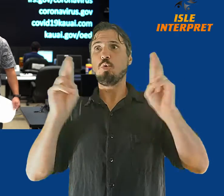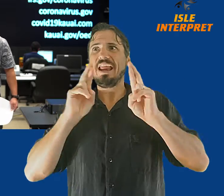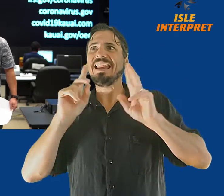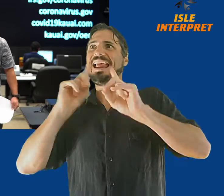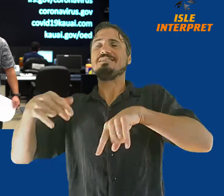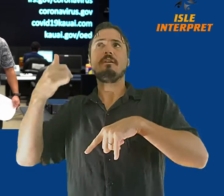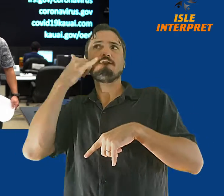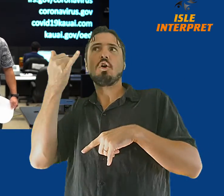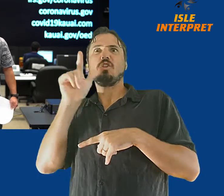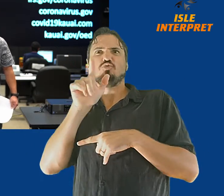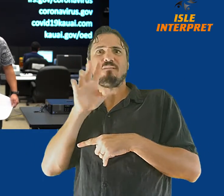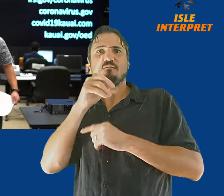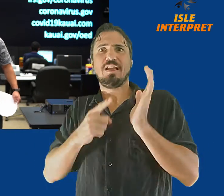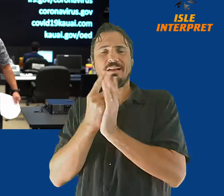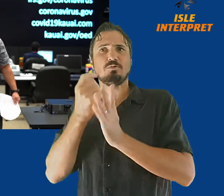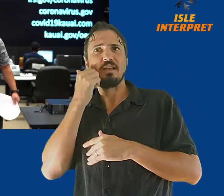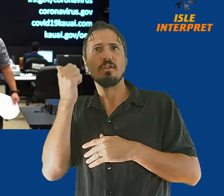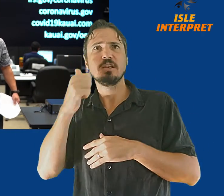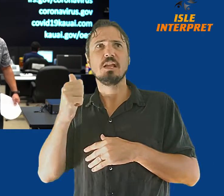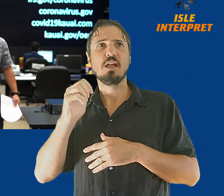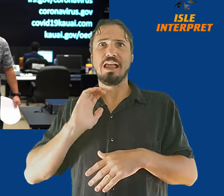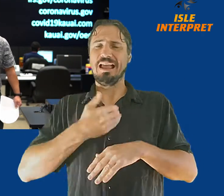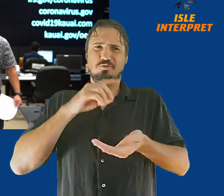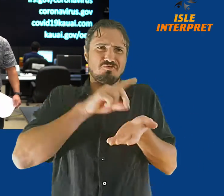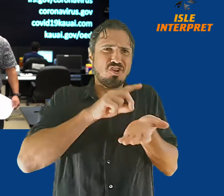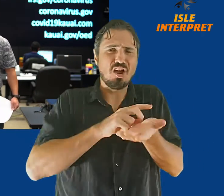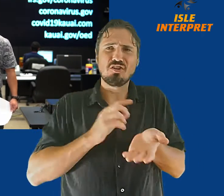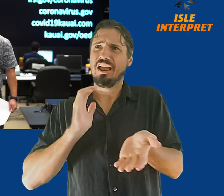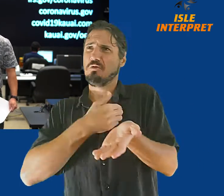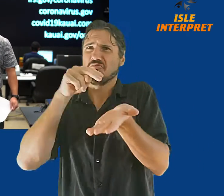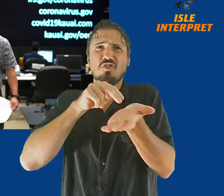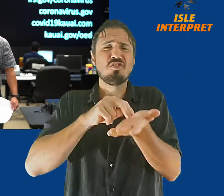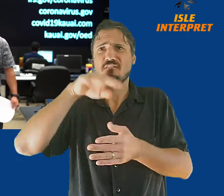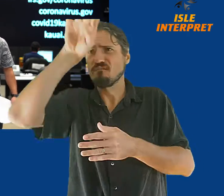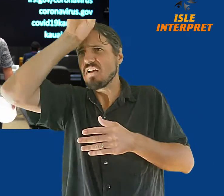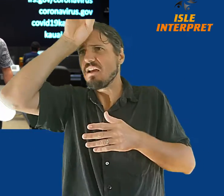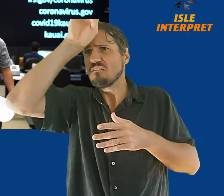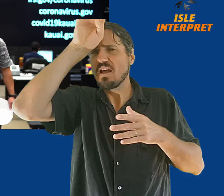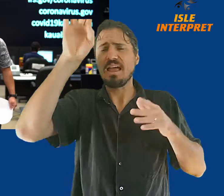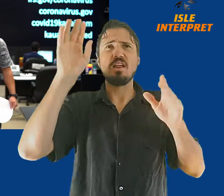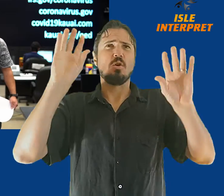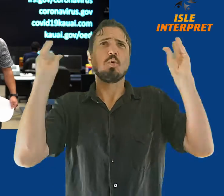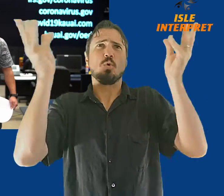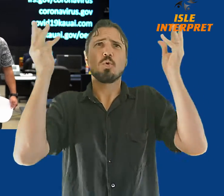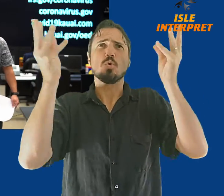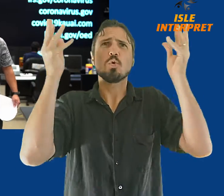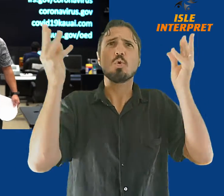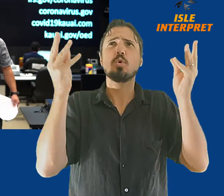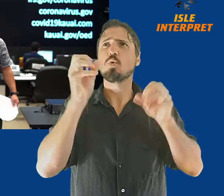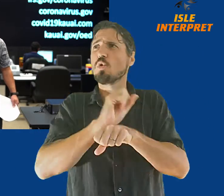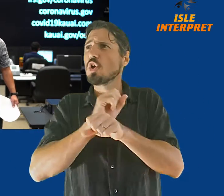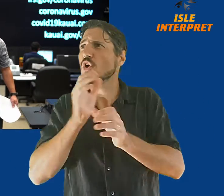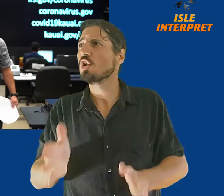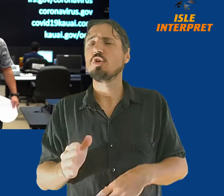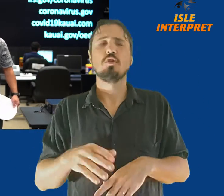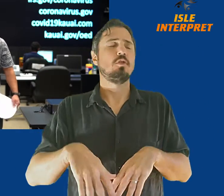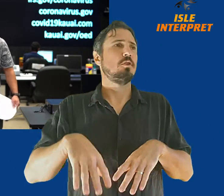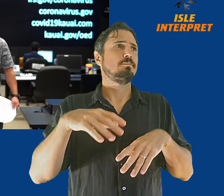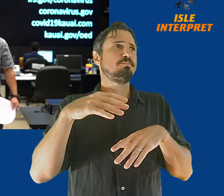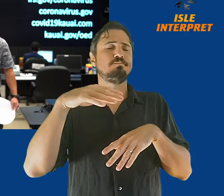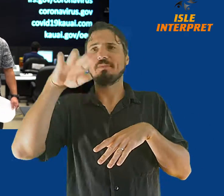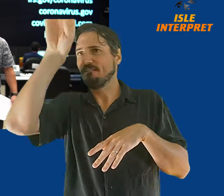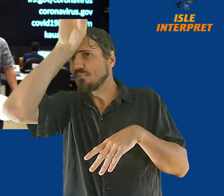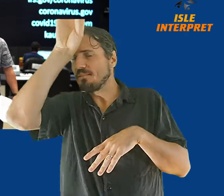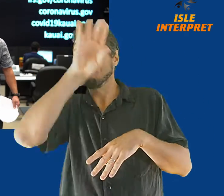are out there grinding away, for our firefighters, our paramedics, our law enforcement officers, our grocery clerks out there that